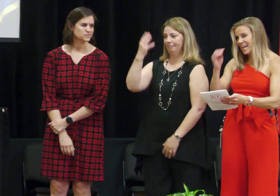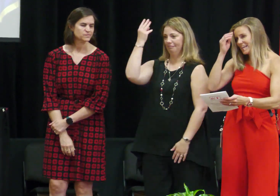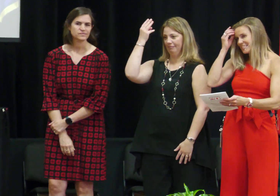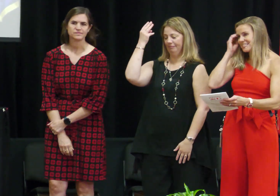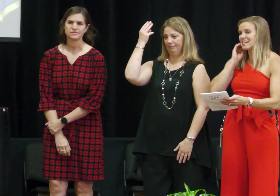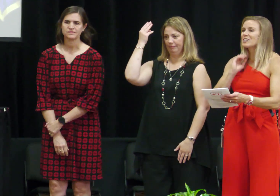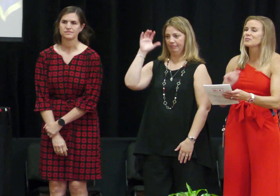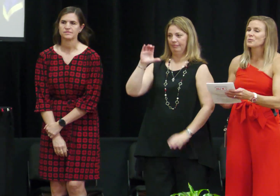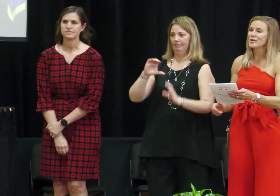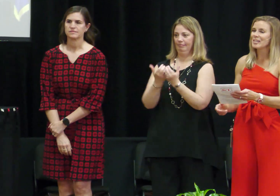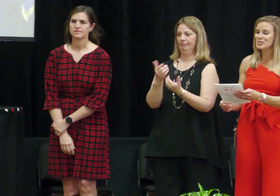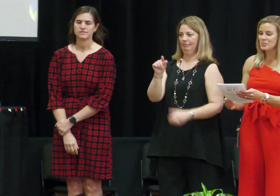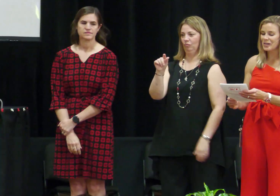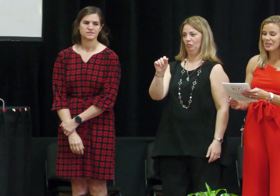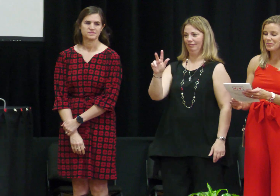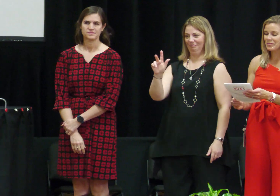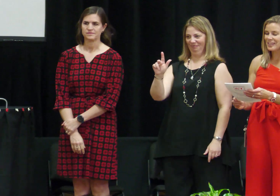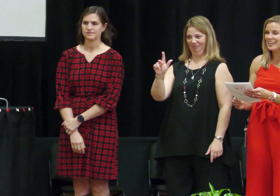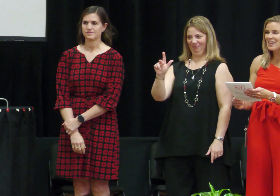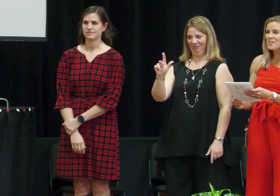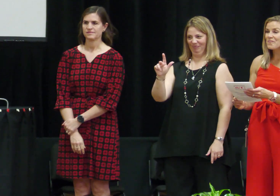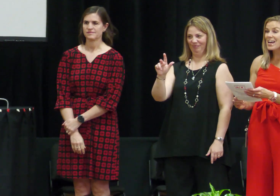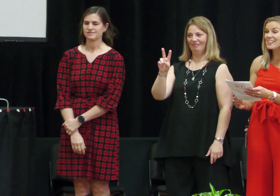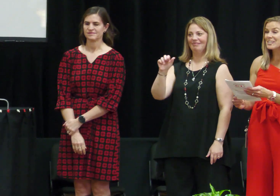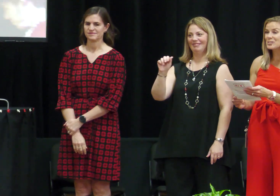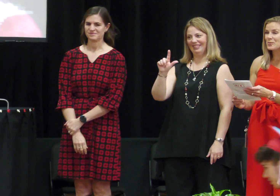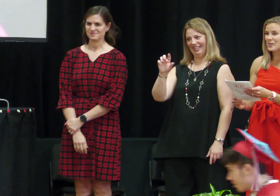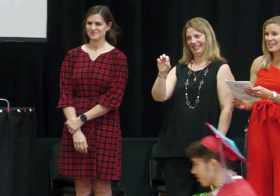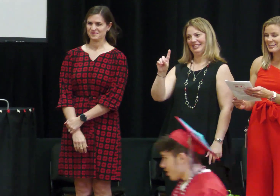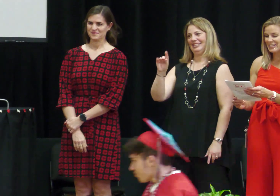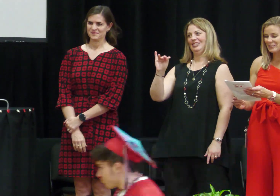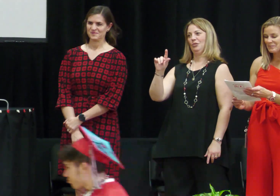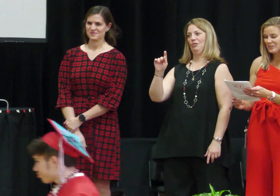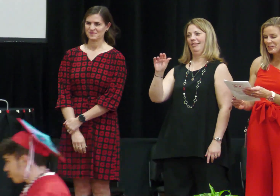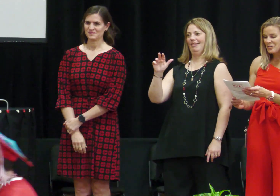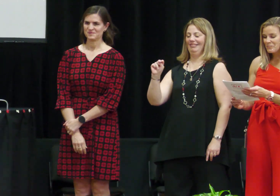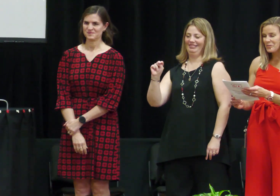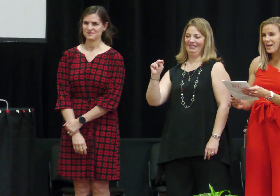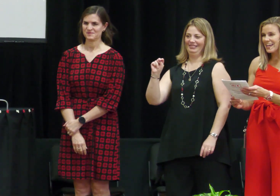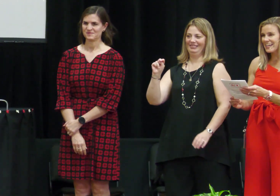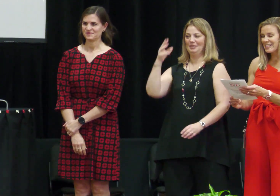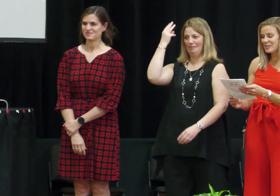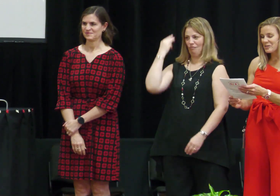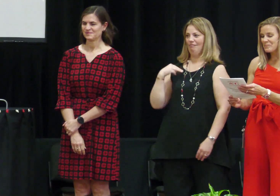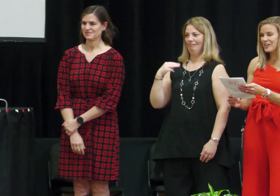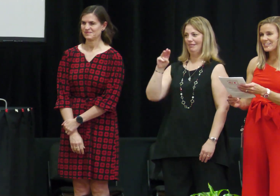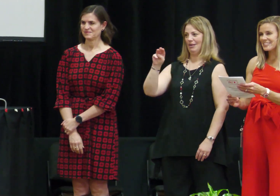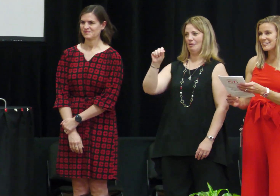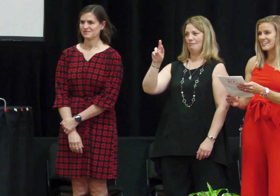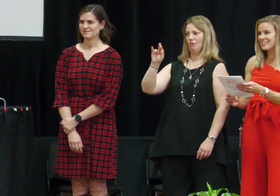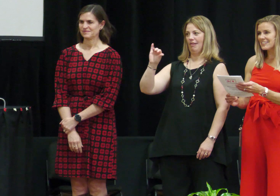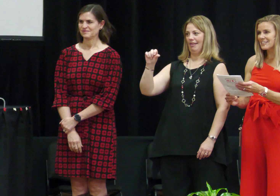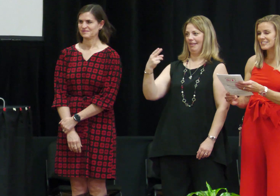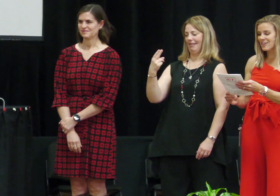Class of 2023, valedictorian, Mariah Maricela